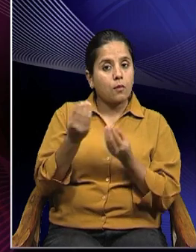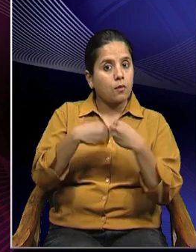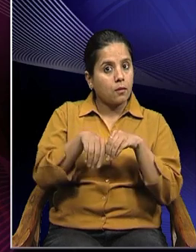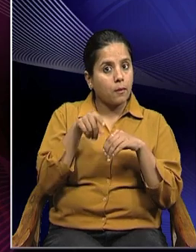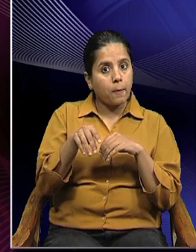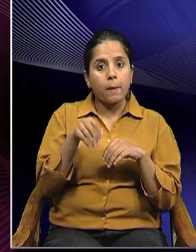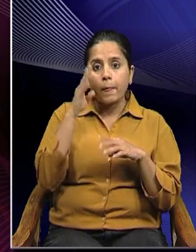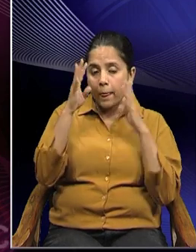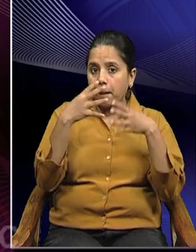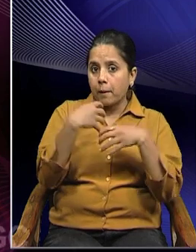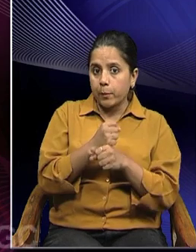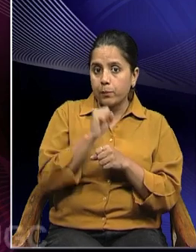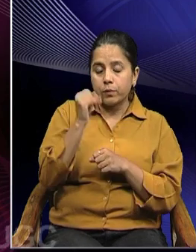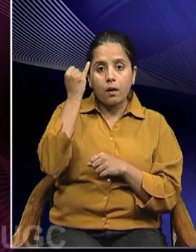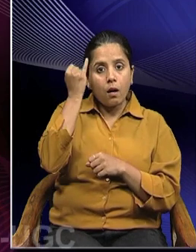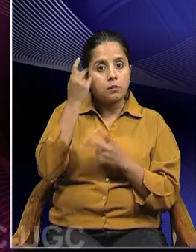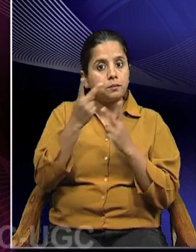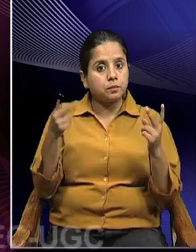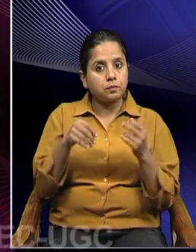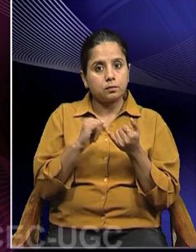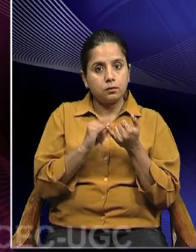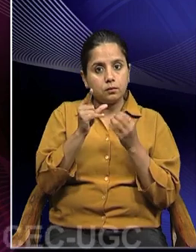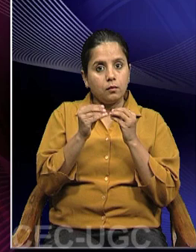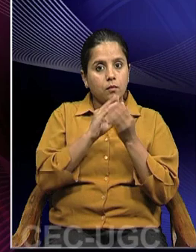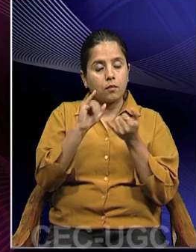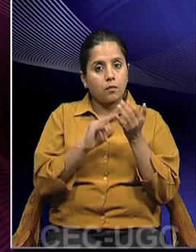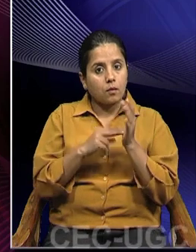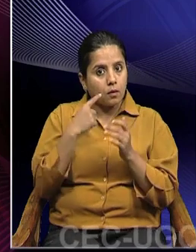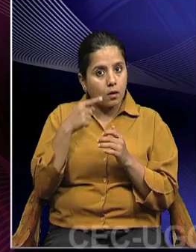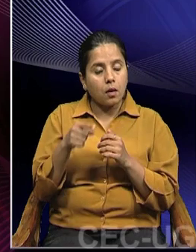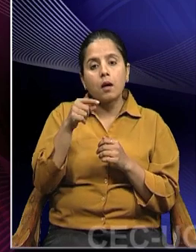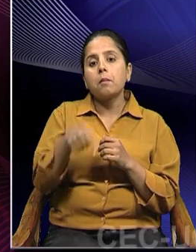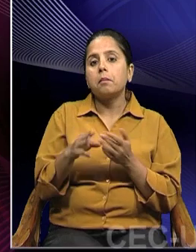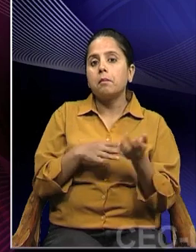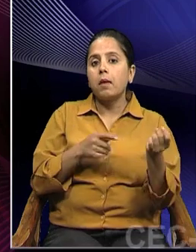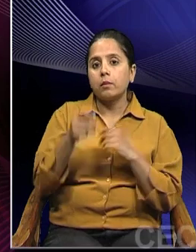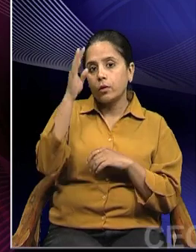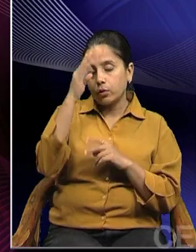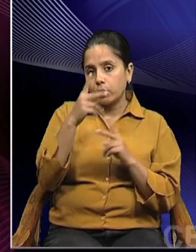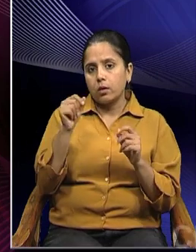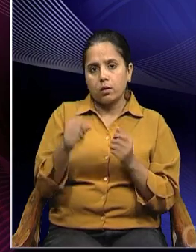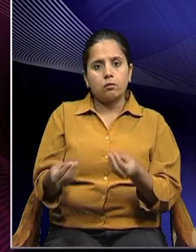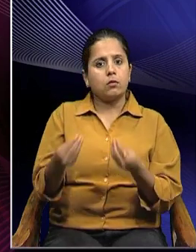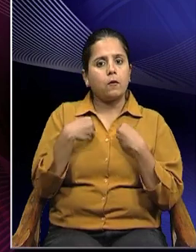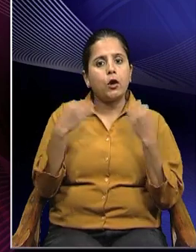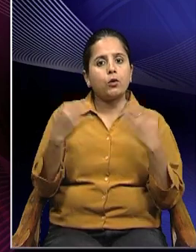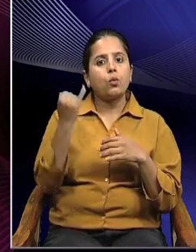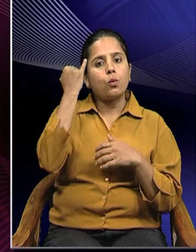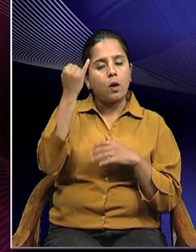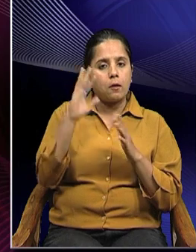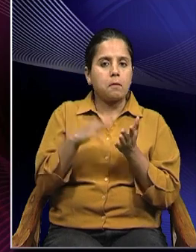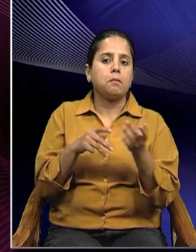creative synthesis of ideas from Subhashitani and ideas from management theories, it can offer us new ideas for